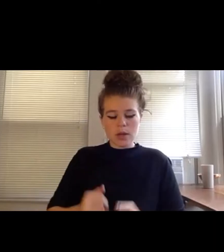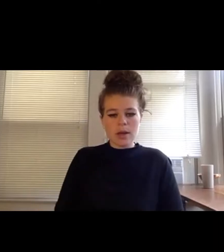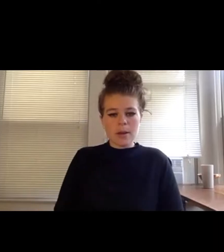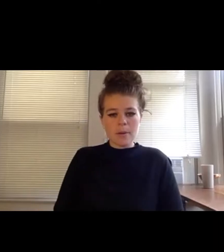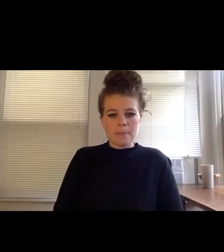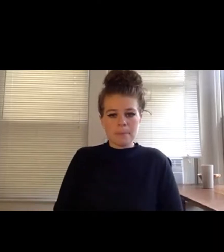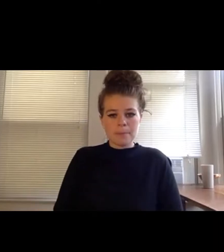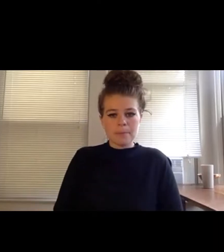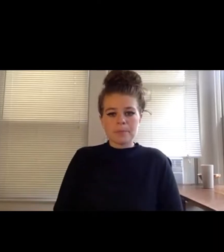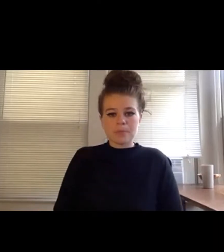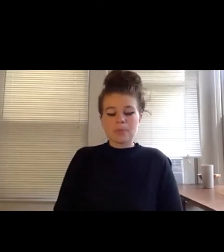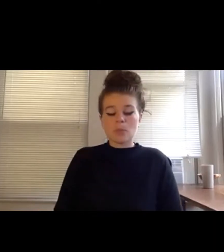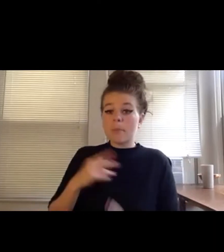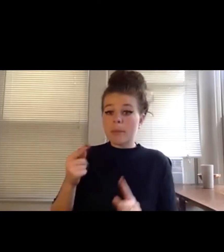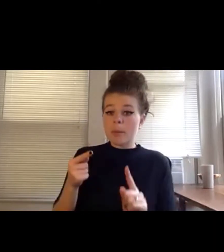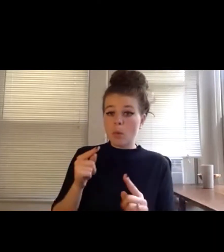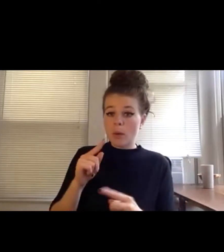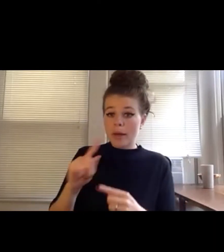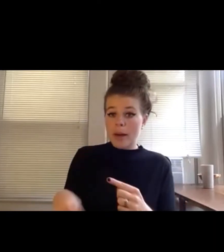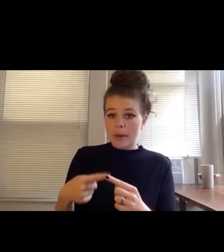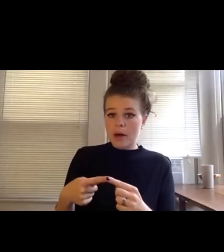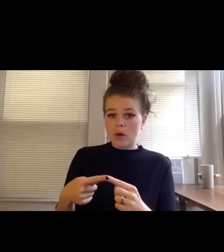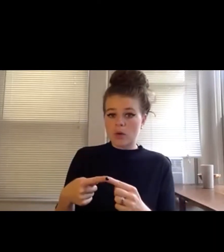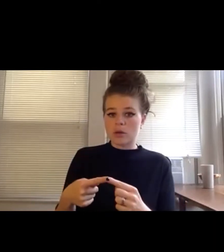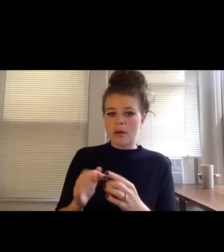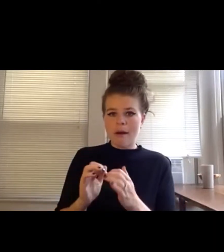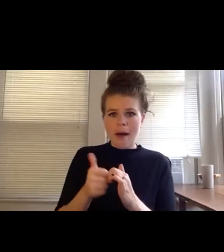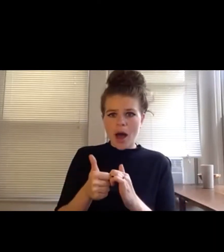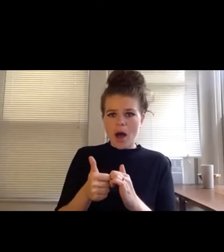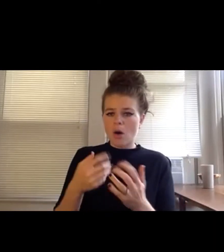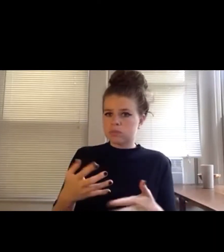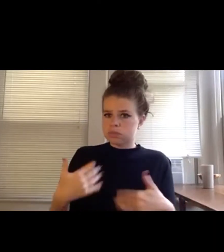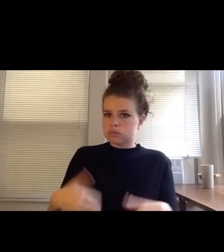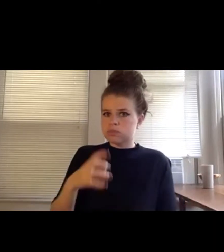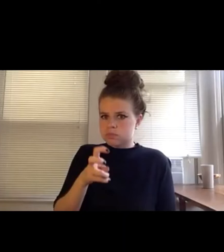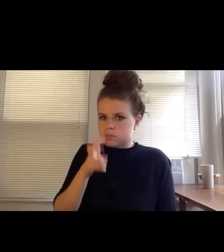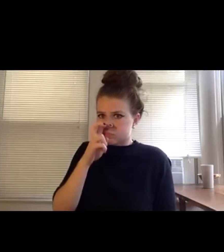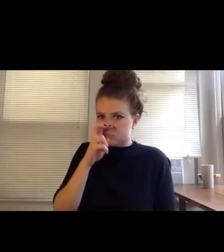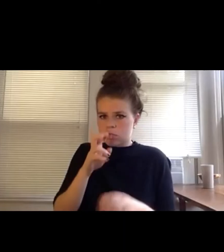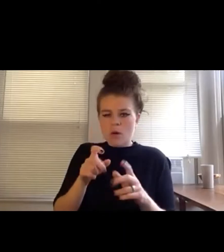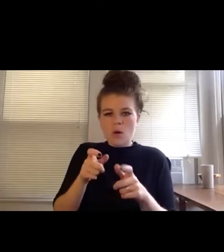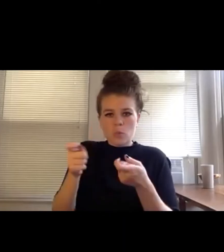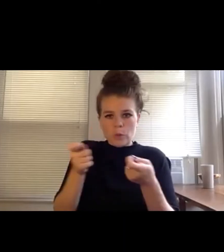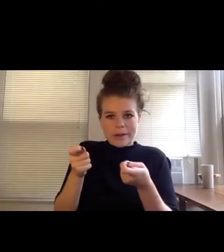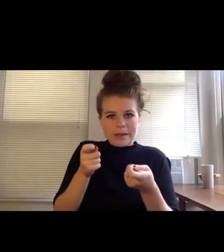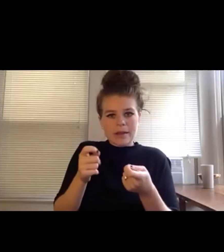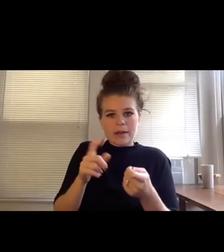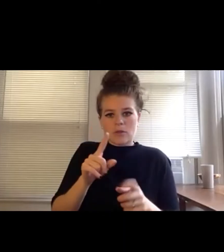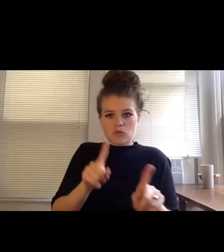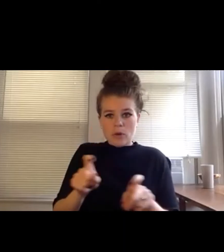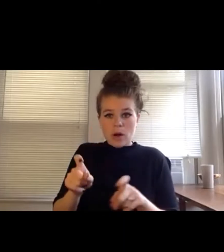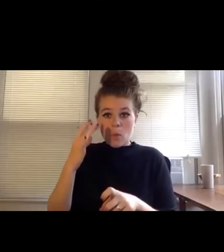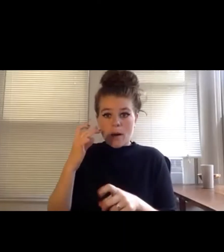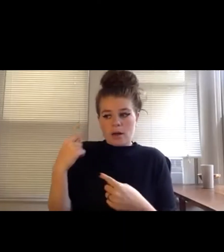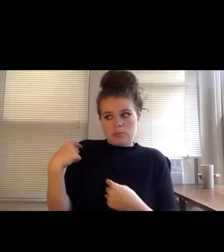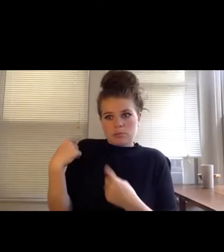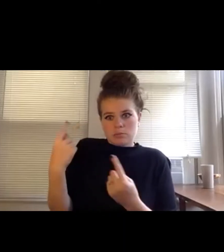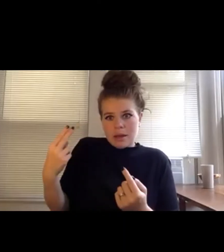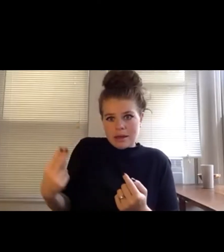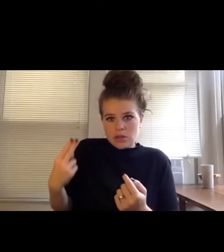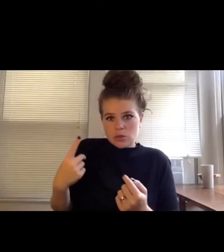to my point about how tightly regulated the clinical trial are, because of the history of what our country has